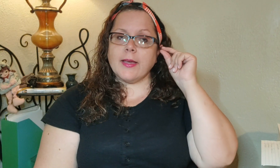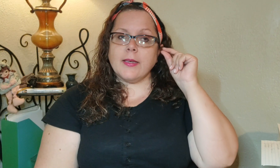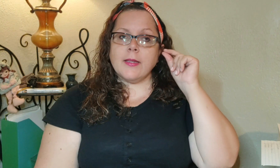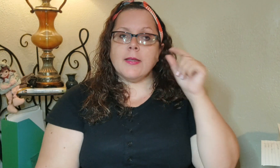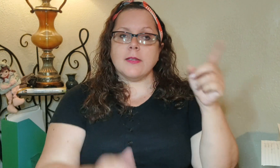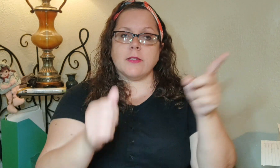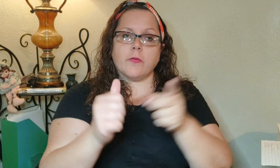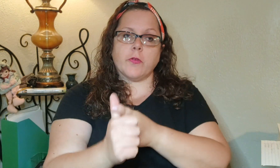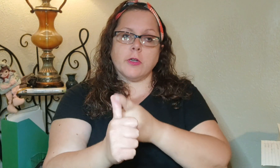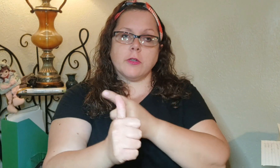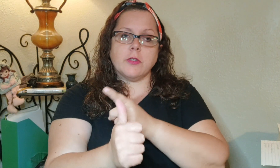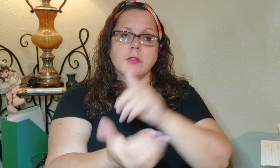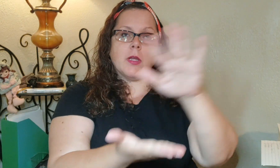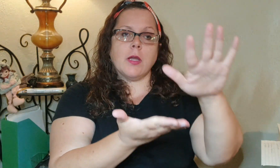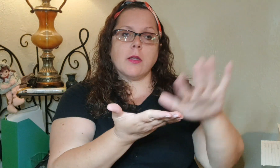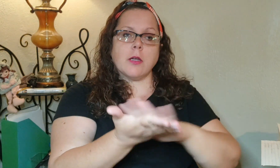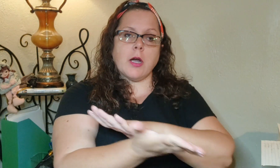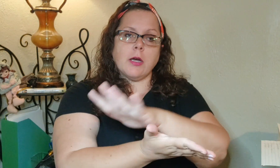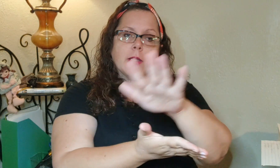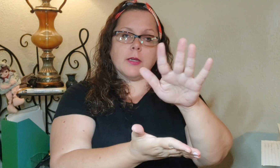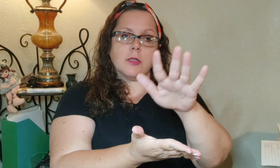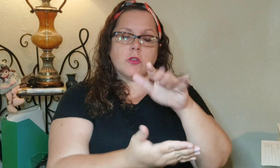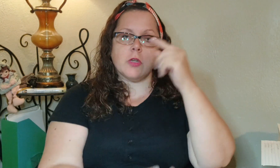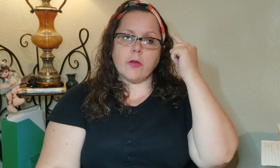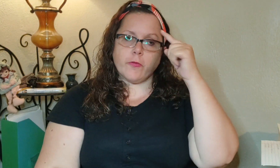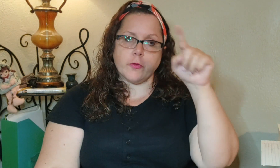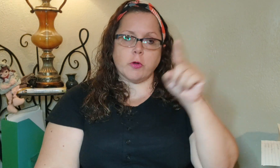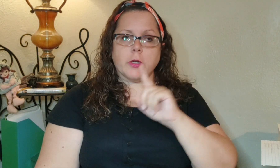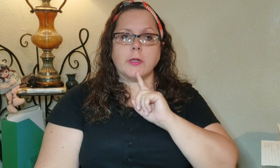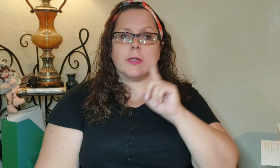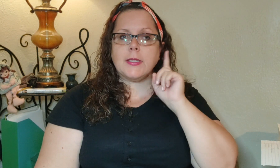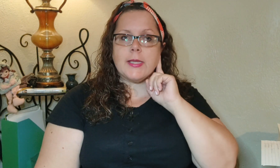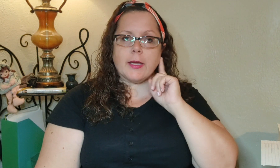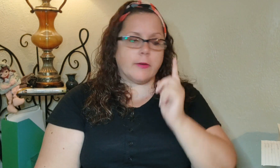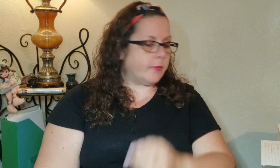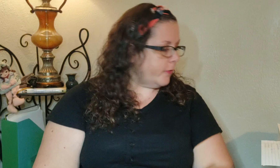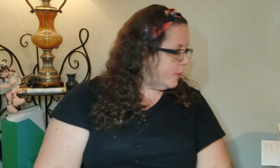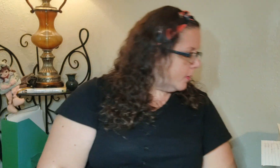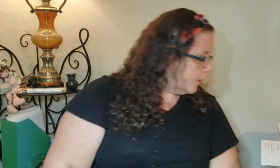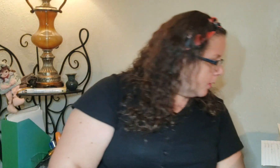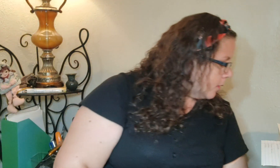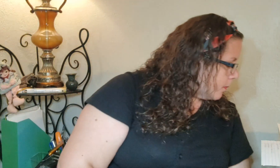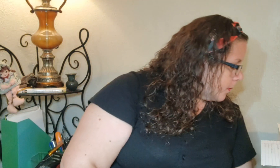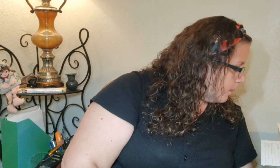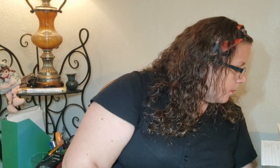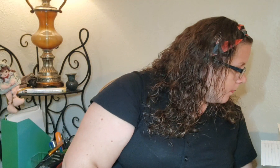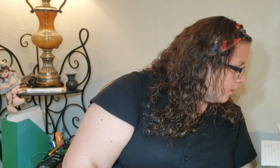Gallaudet is the first college for deaf.